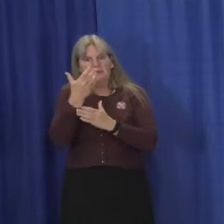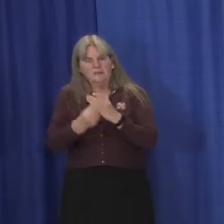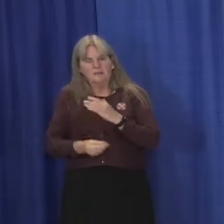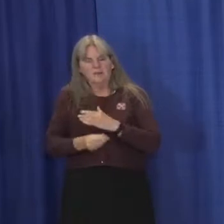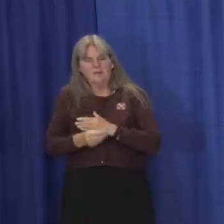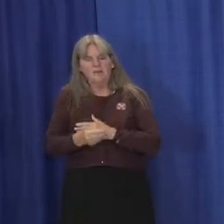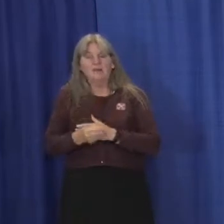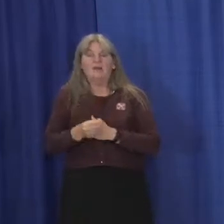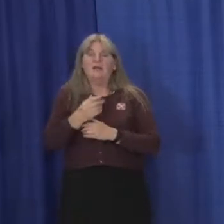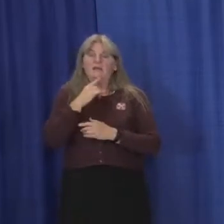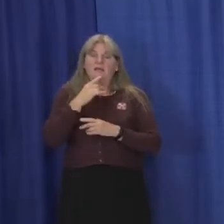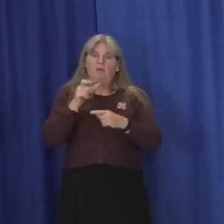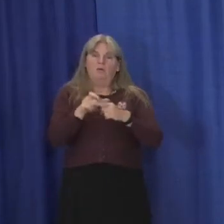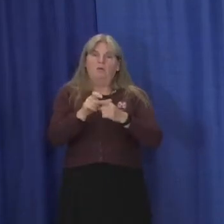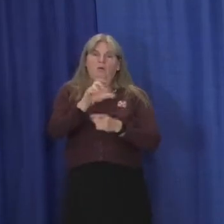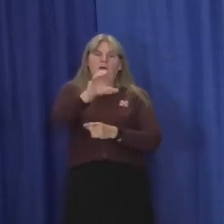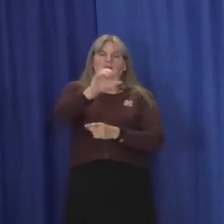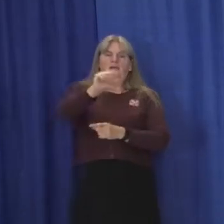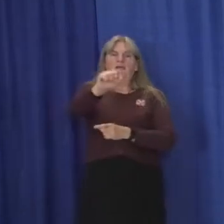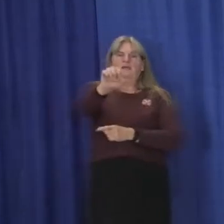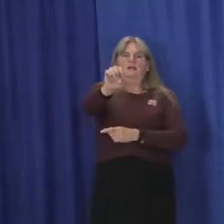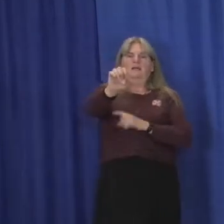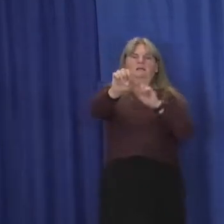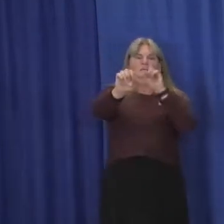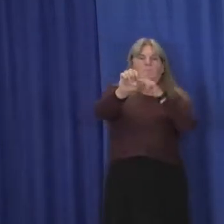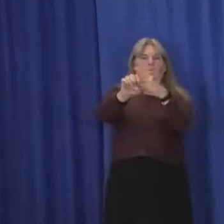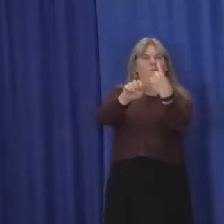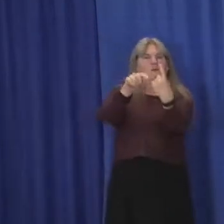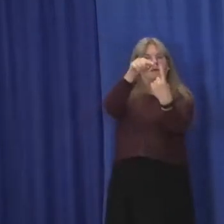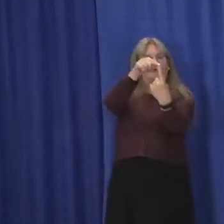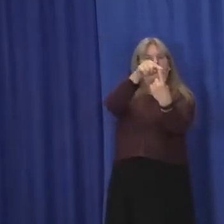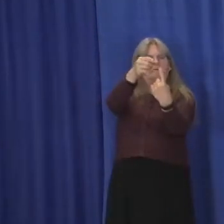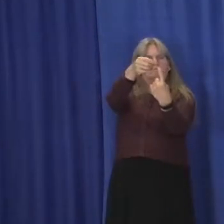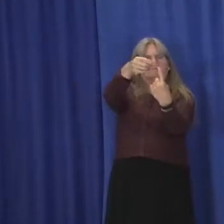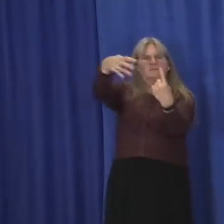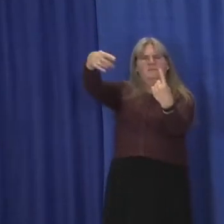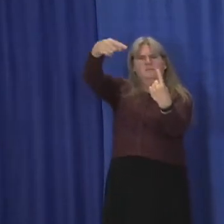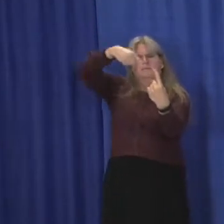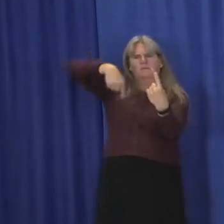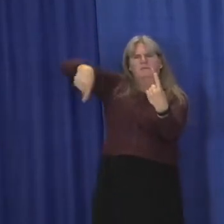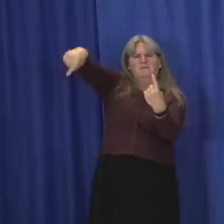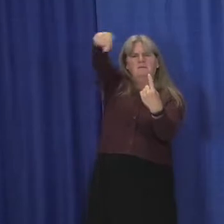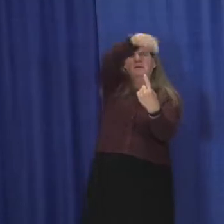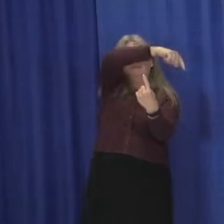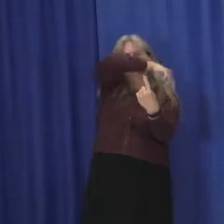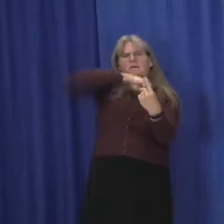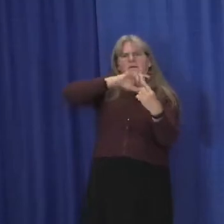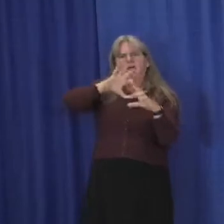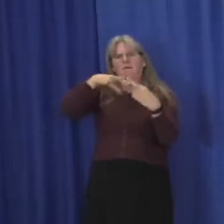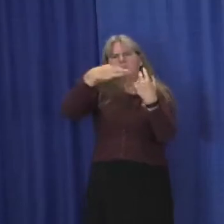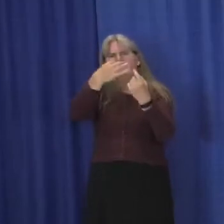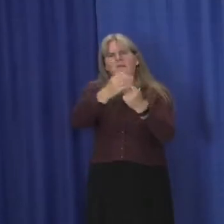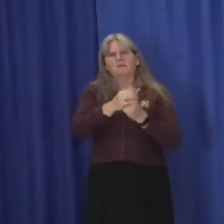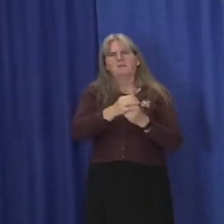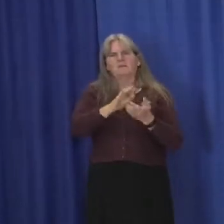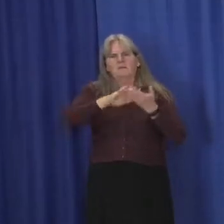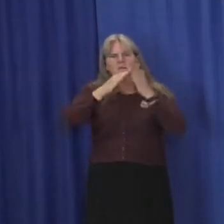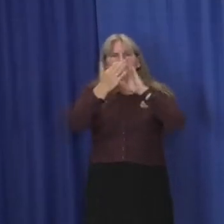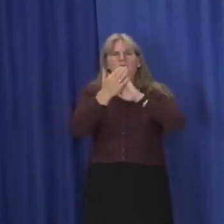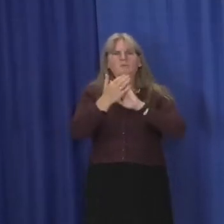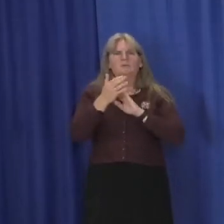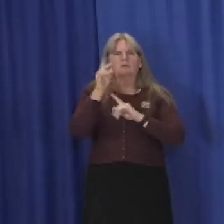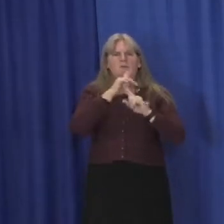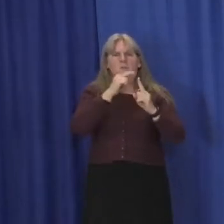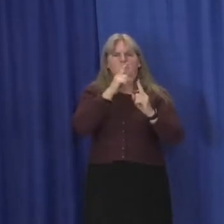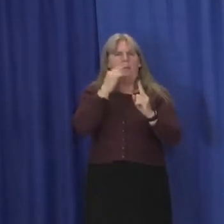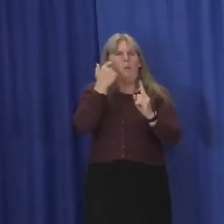know that's a person. There's a family, there is a community, and there is a territory